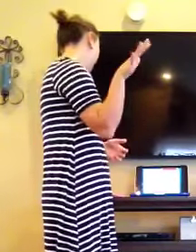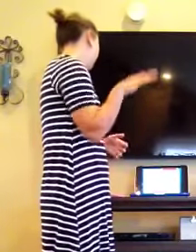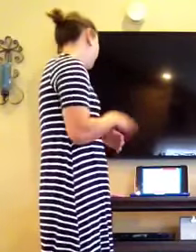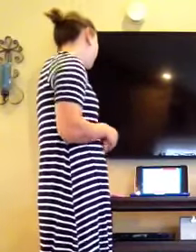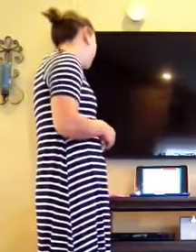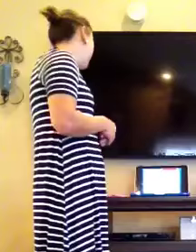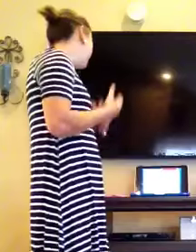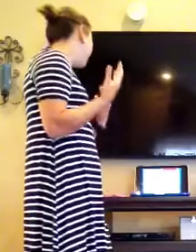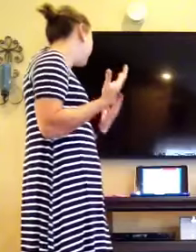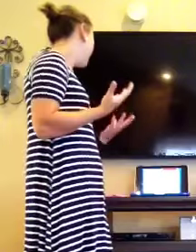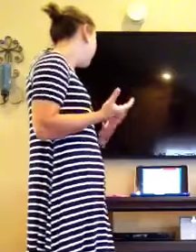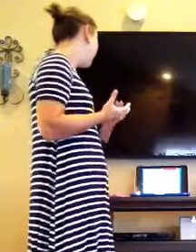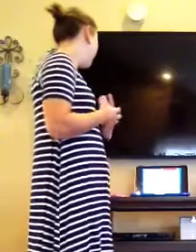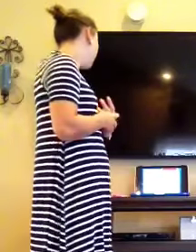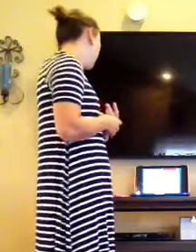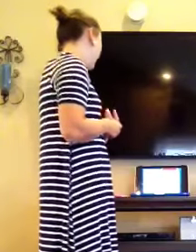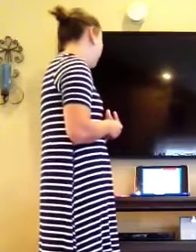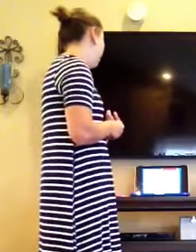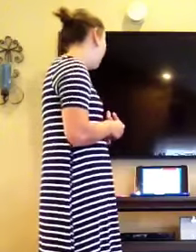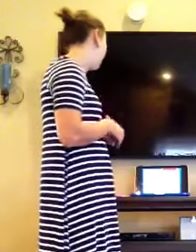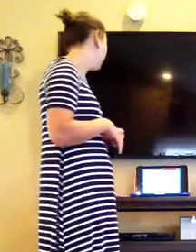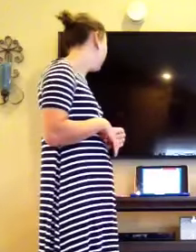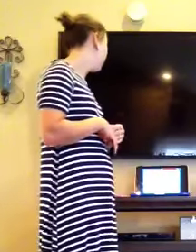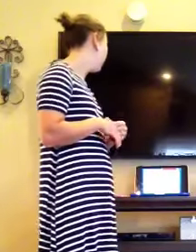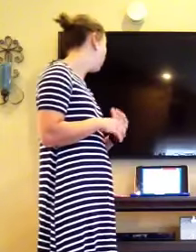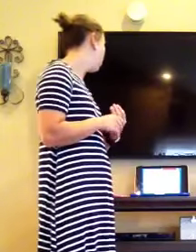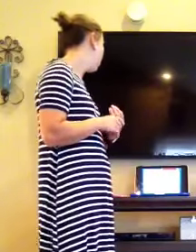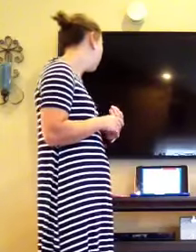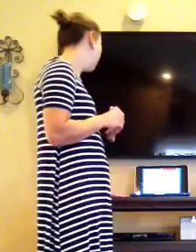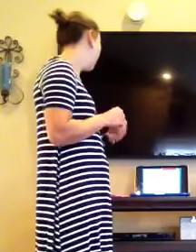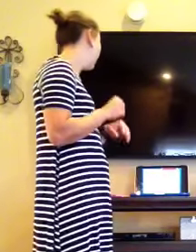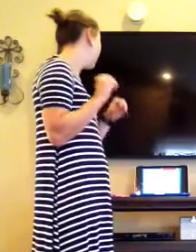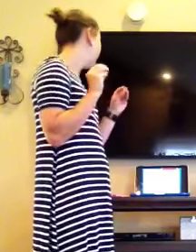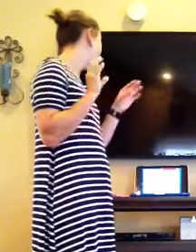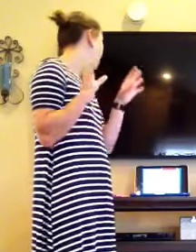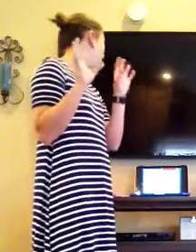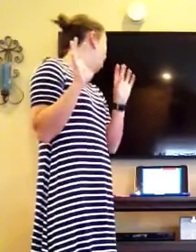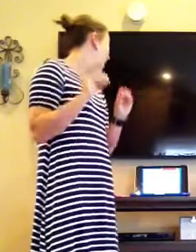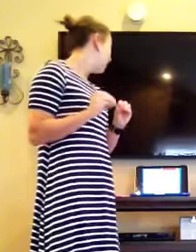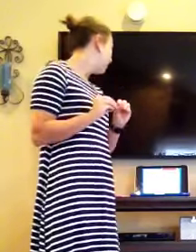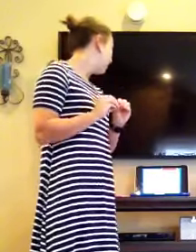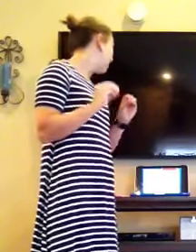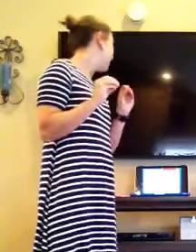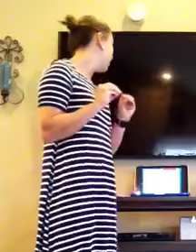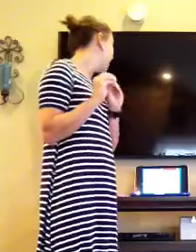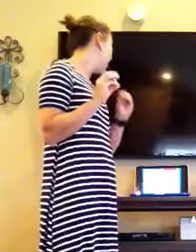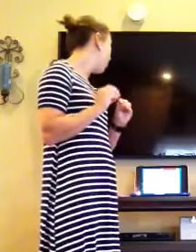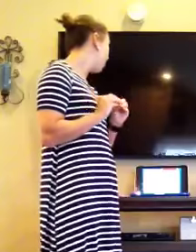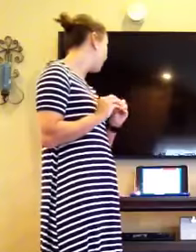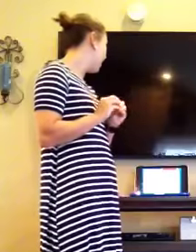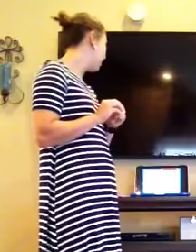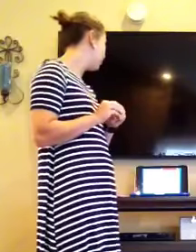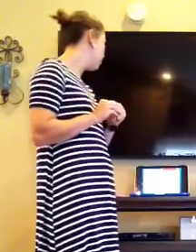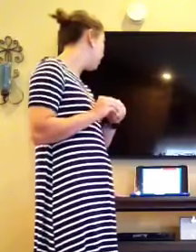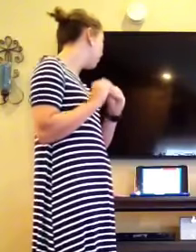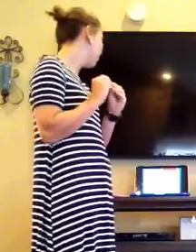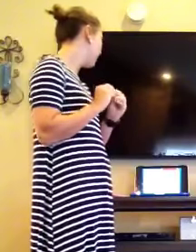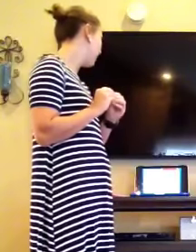employees. This is an excellent way to prepare the students for the world of work and get them to help with classroom